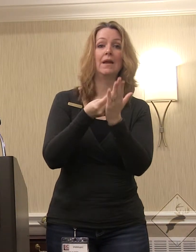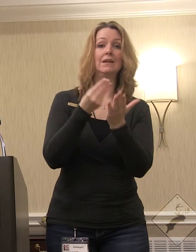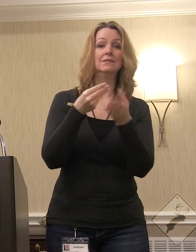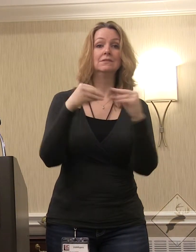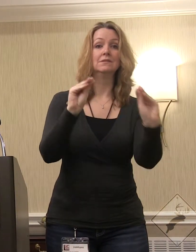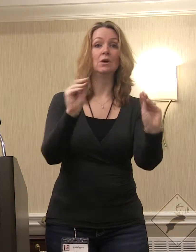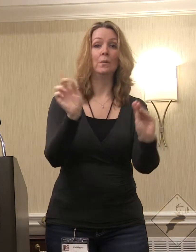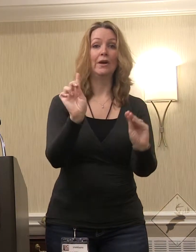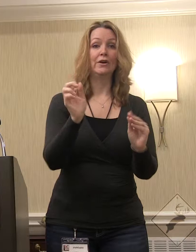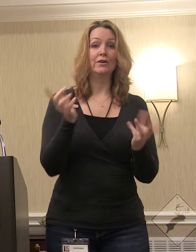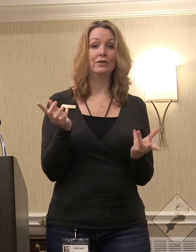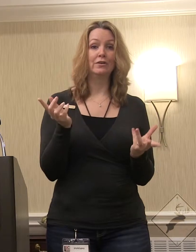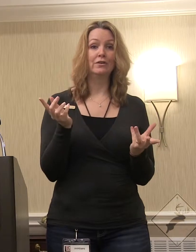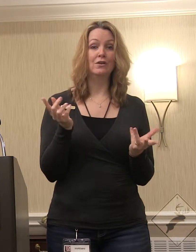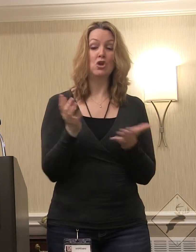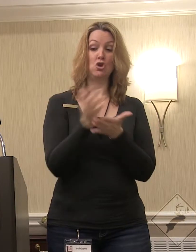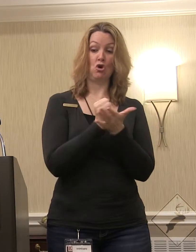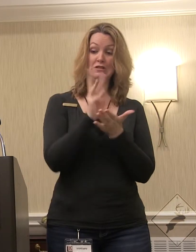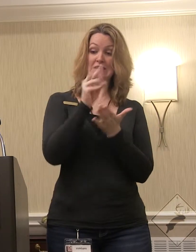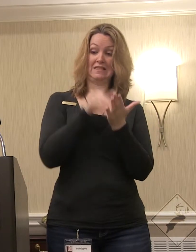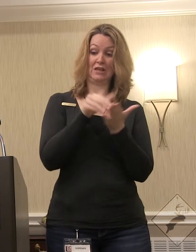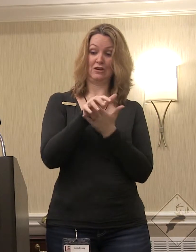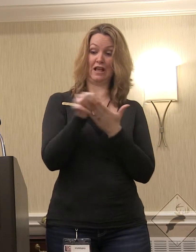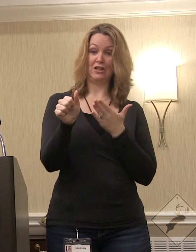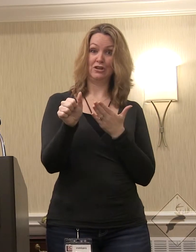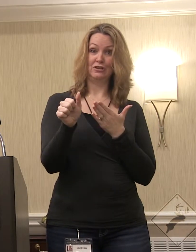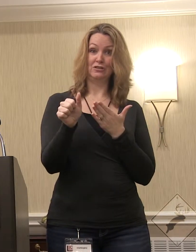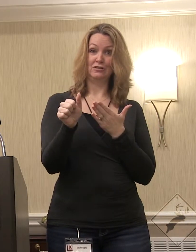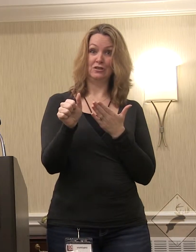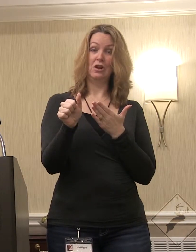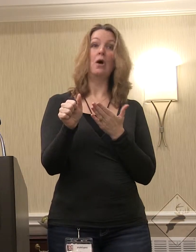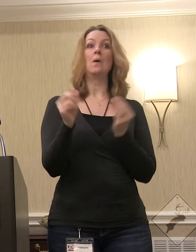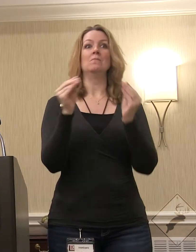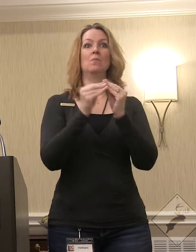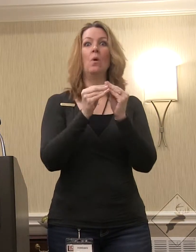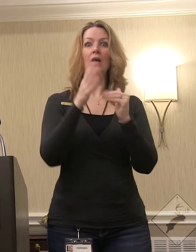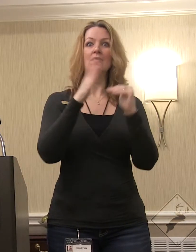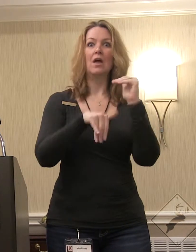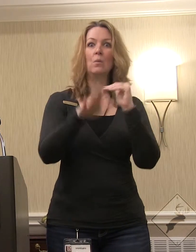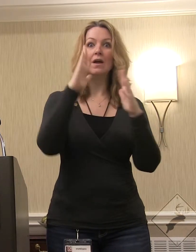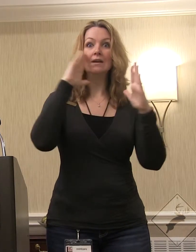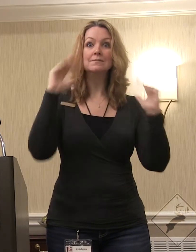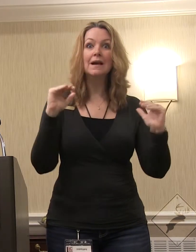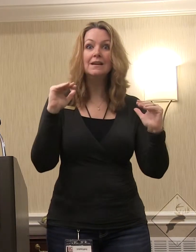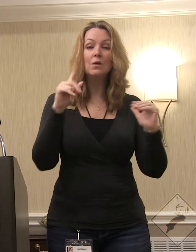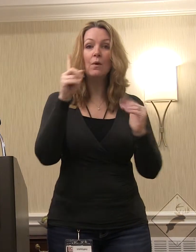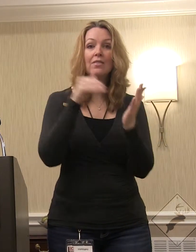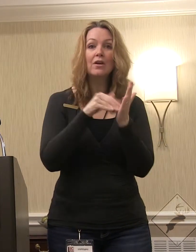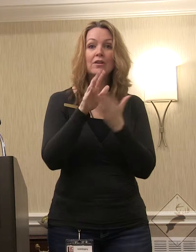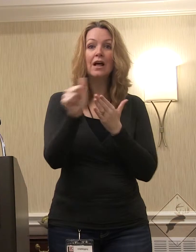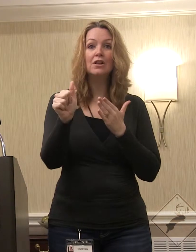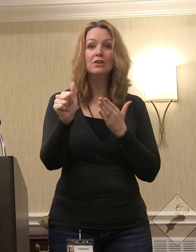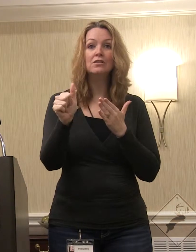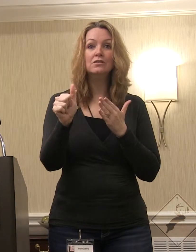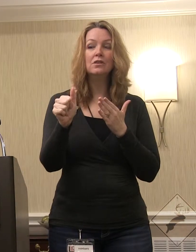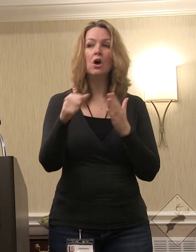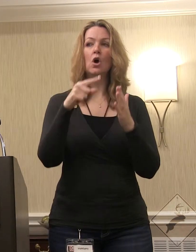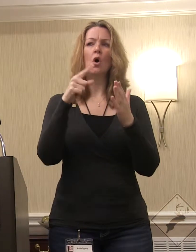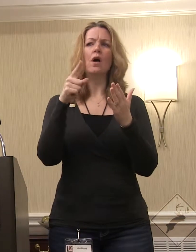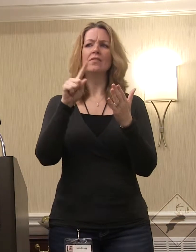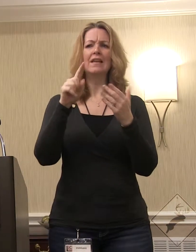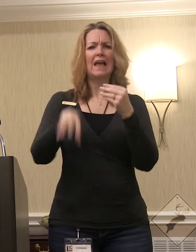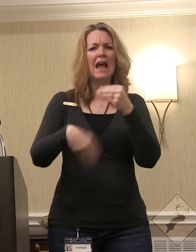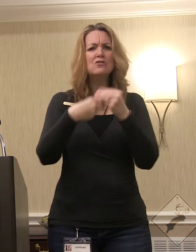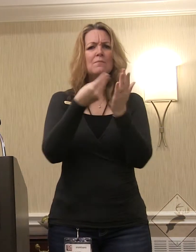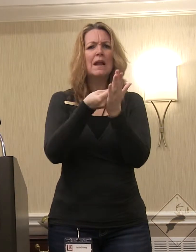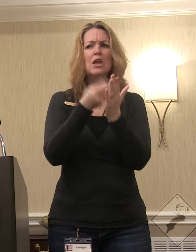So when you raised $6,000, which was $1,000 above goal, what was your stretch goal? Where's that extra